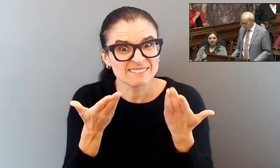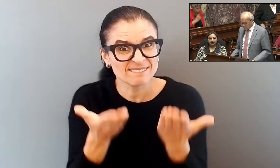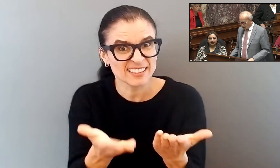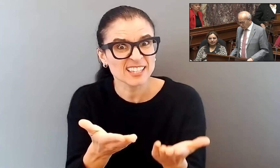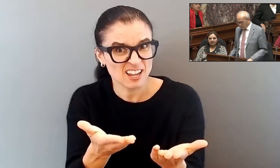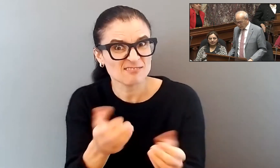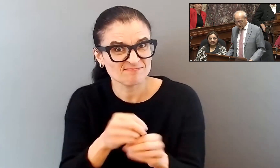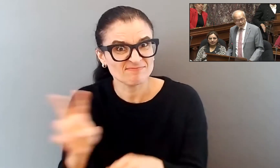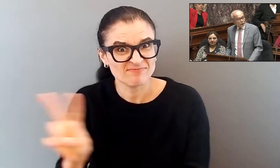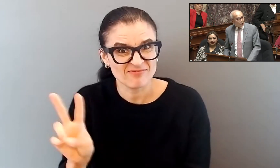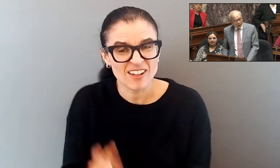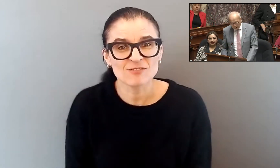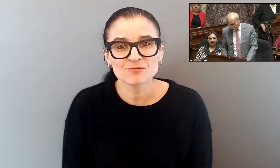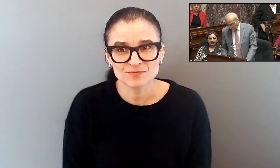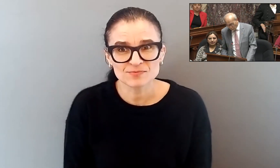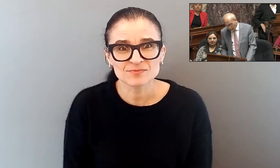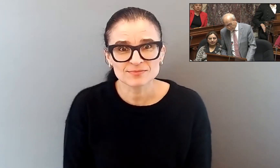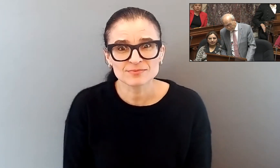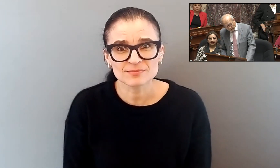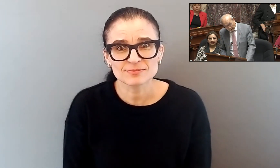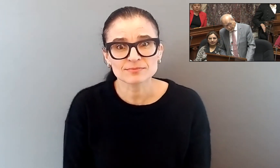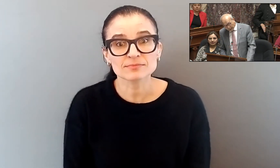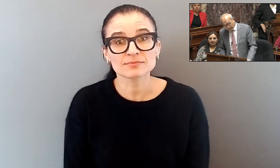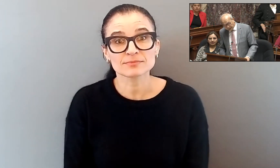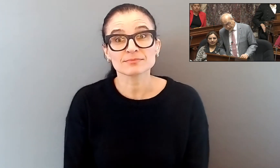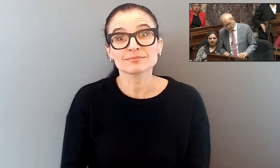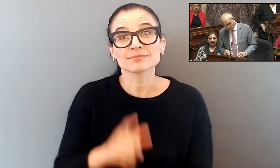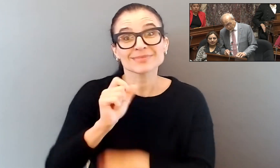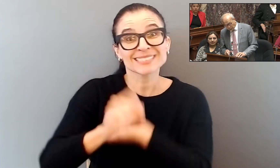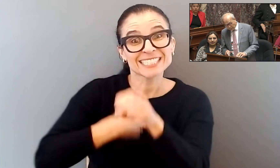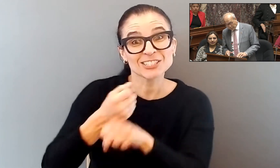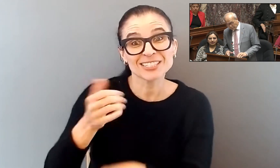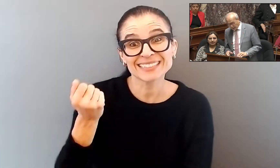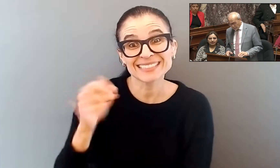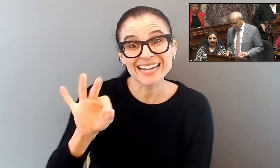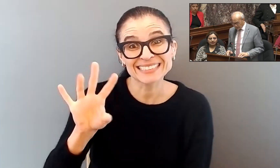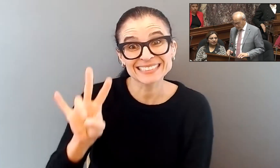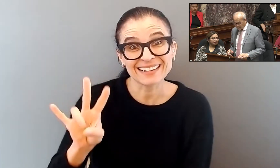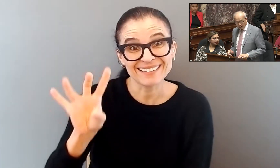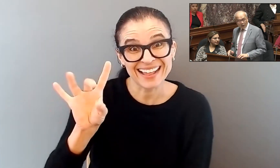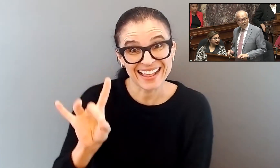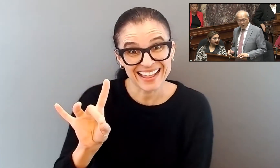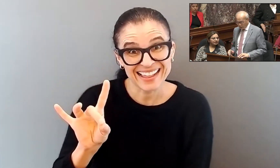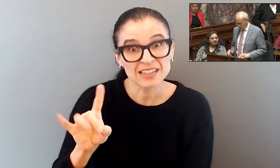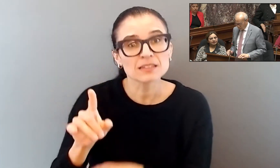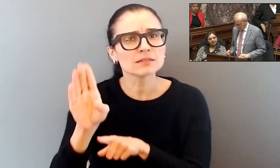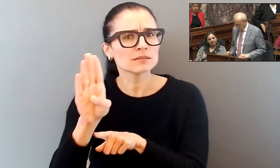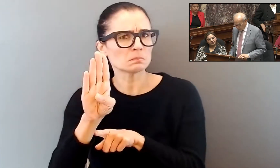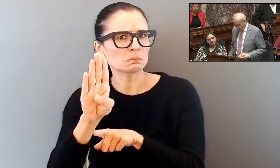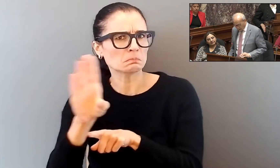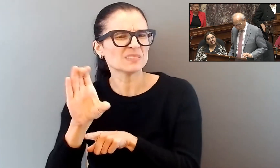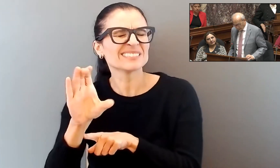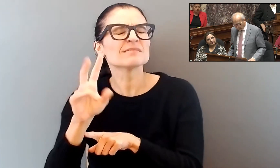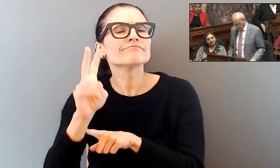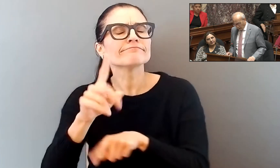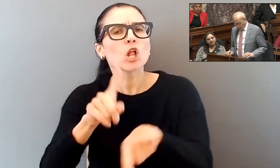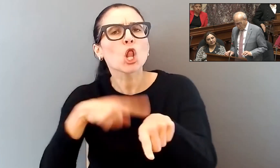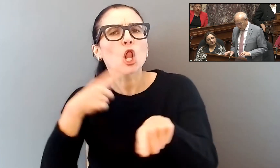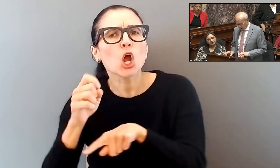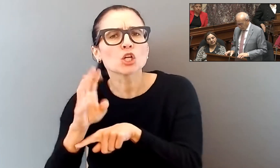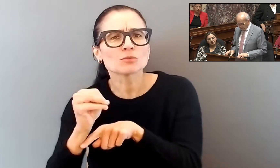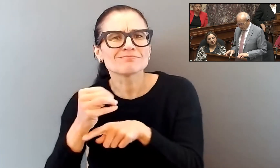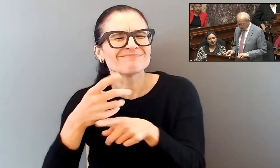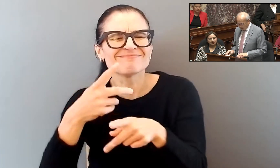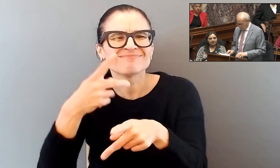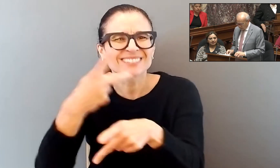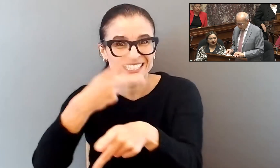BC's long-term residential care program and has since housed many residents of all cultural backgrounds. With